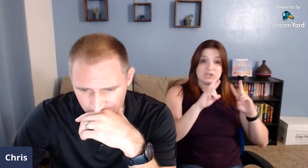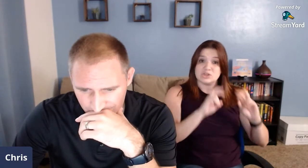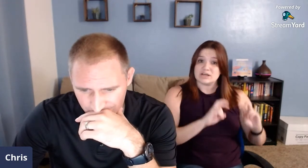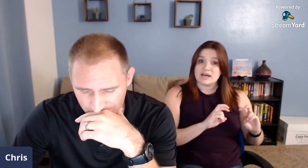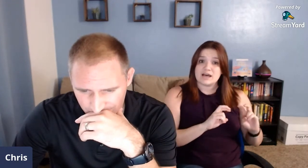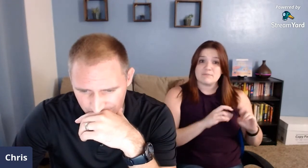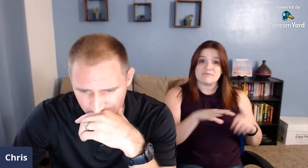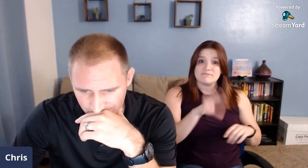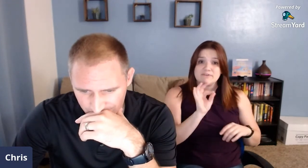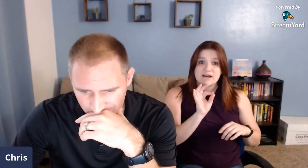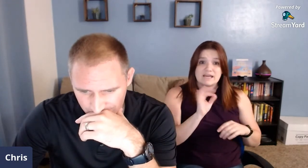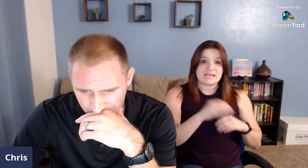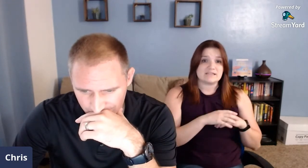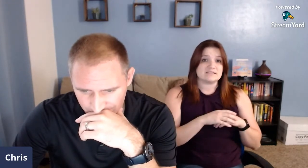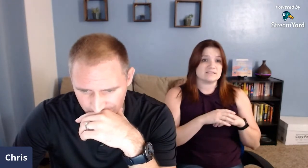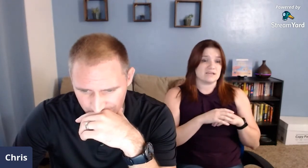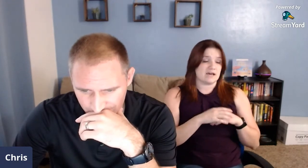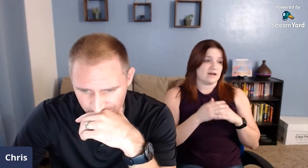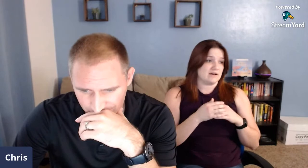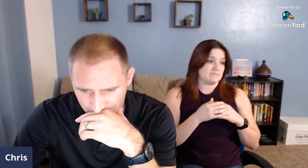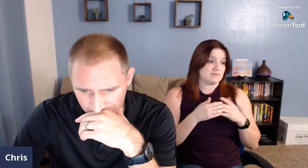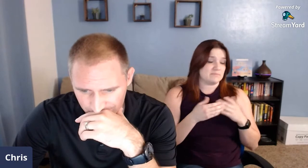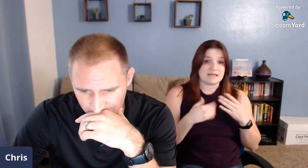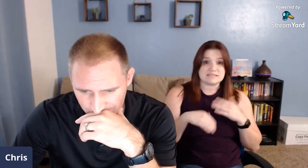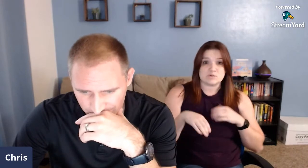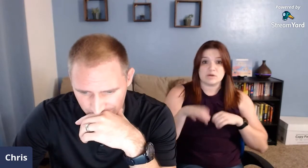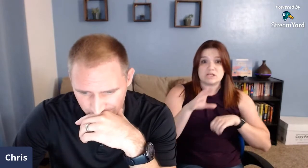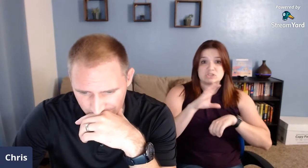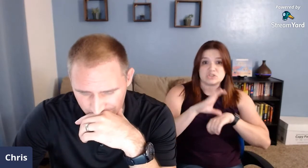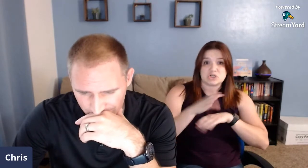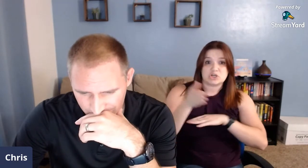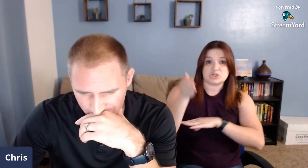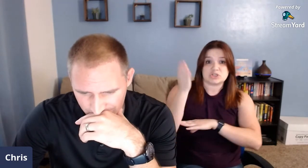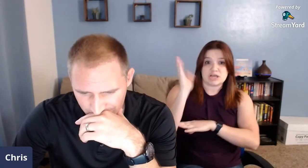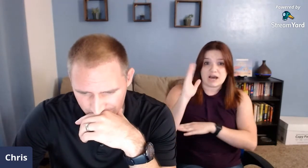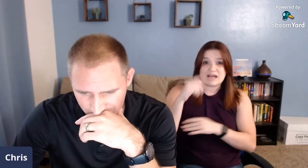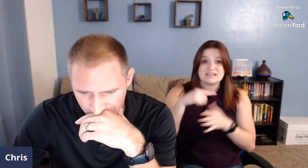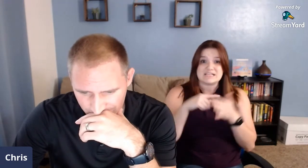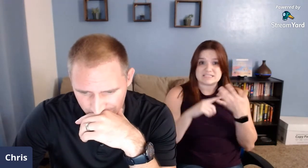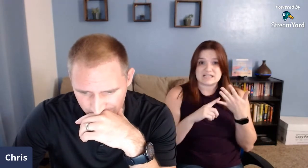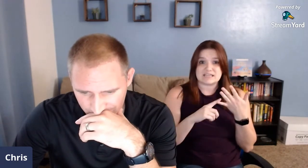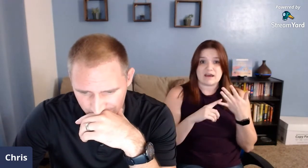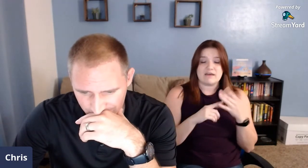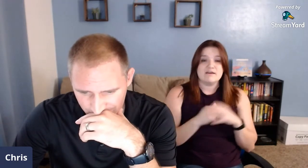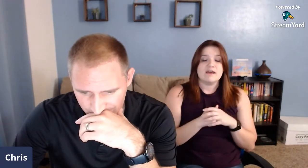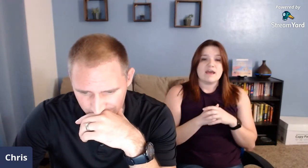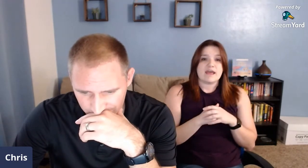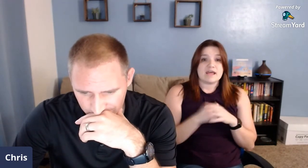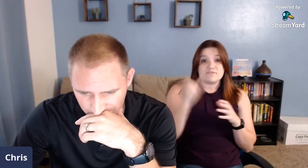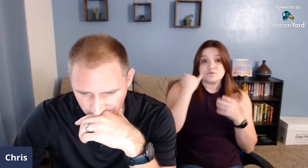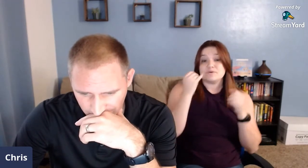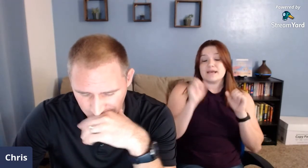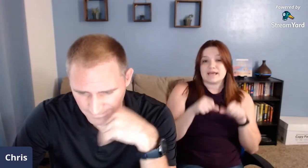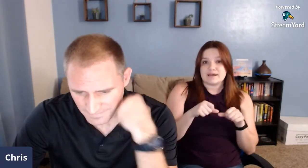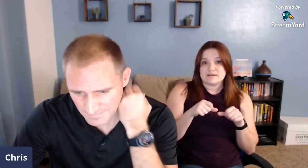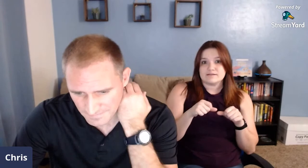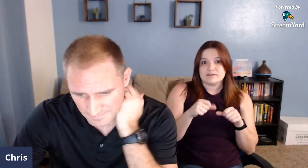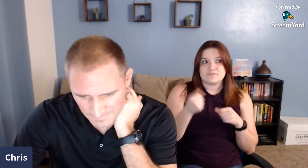want to like look up and find, the basic ones, church, God, things like that.